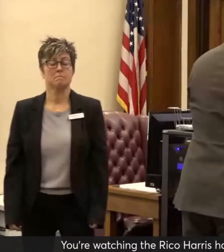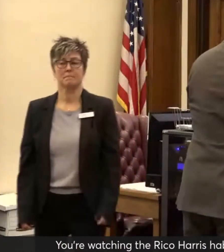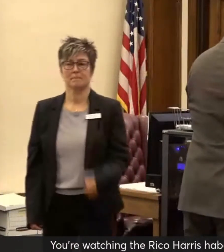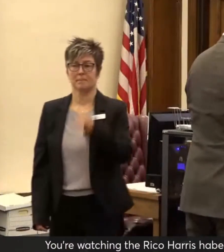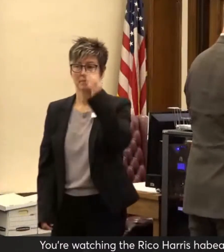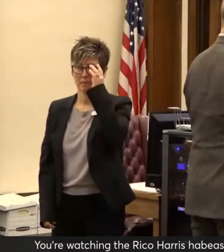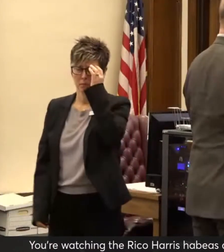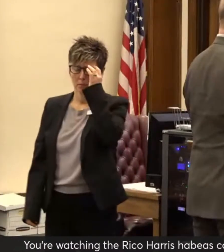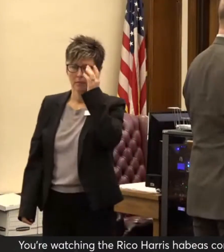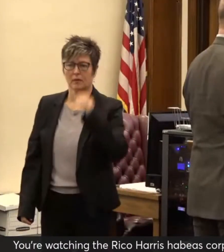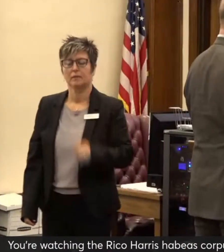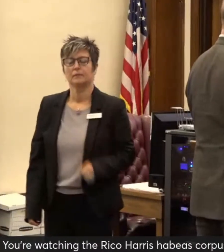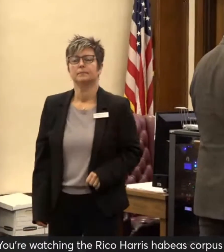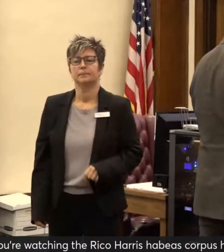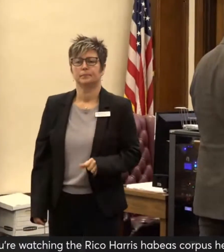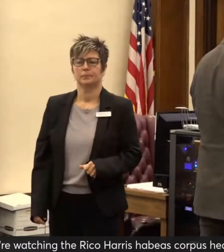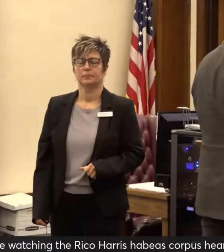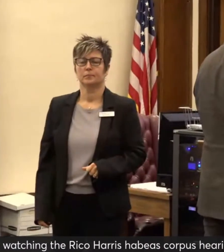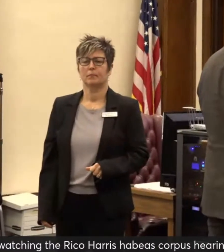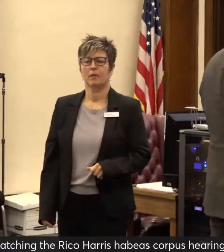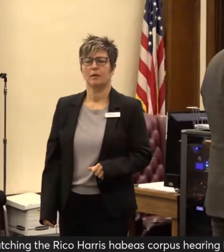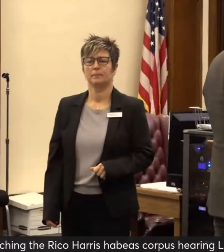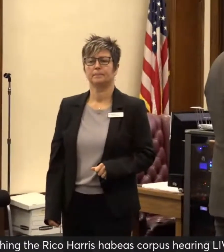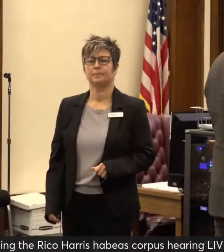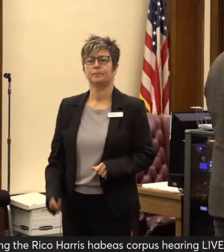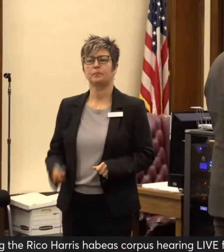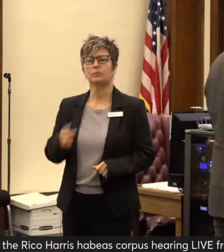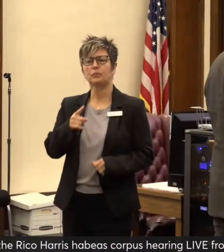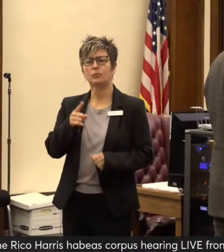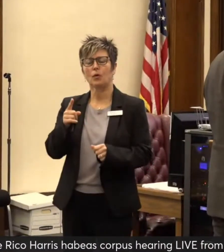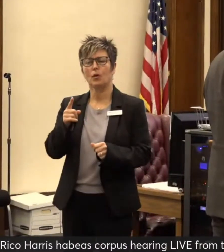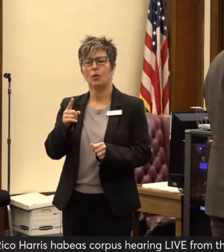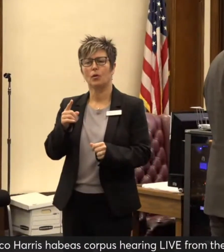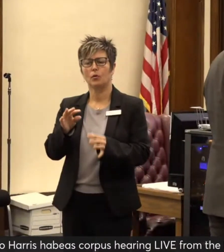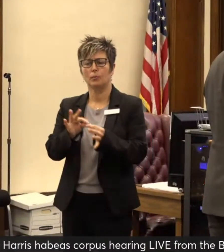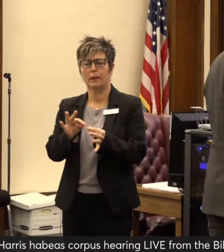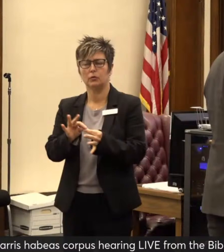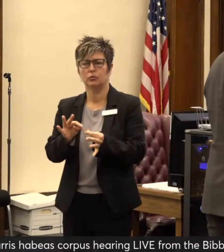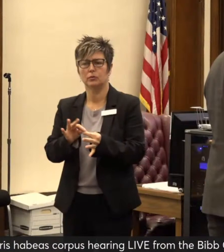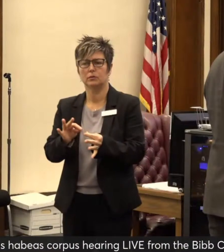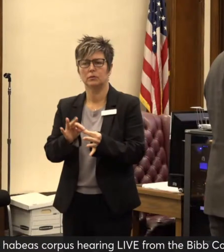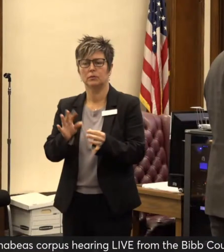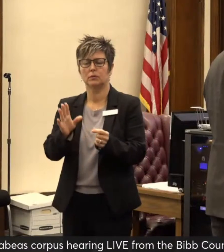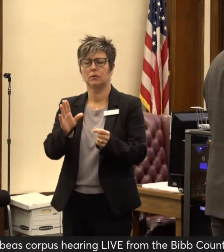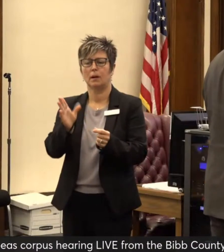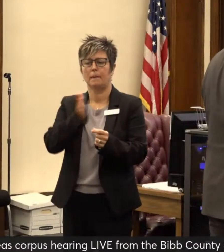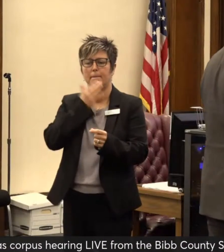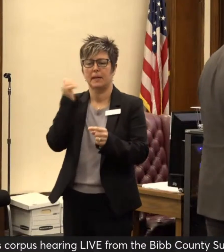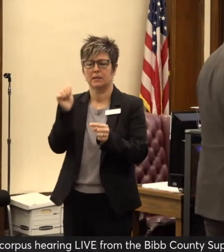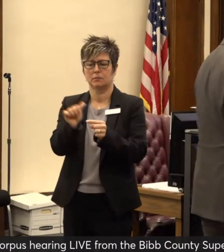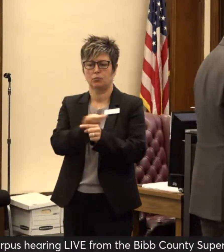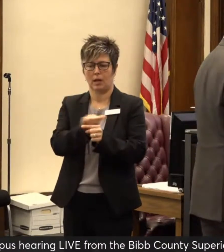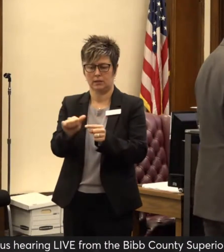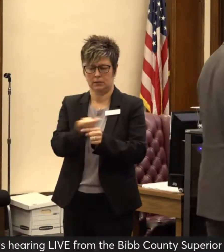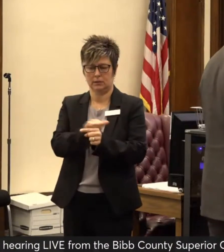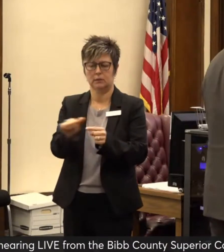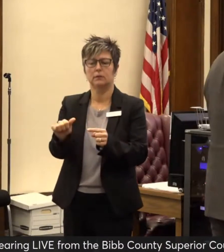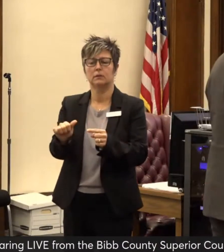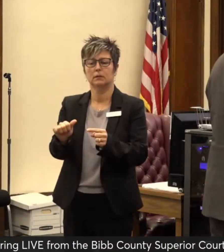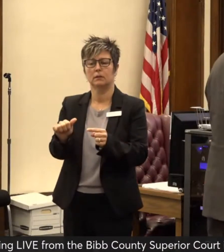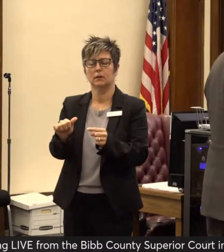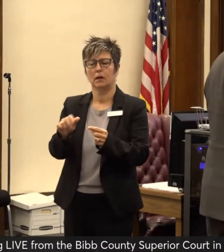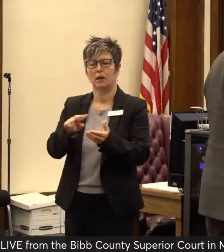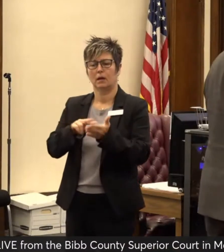Clerk, you indicated that best practices can potentially lead to the need for a certified deaf interpreter at counsel table. Is that